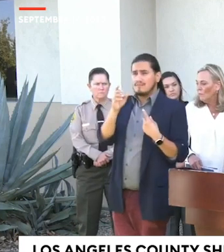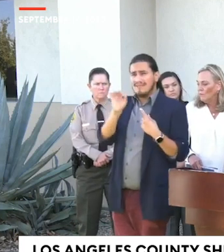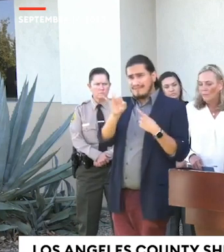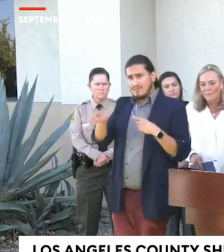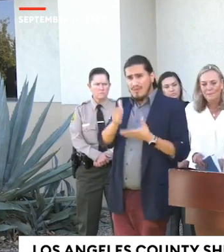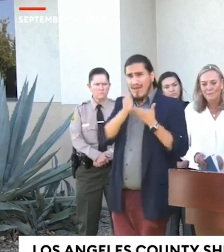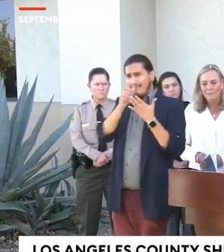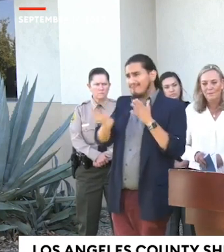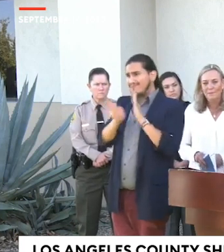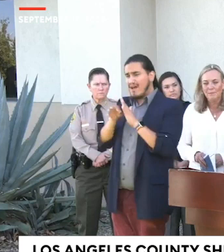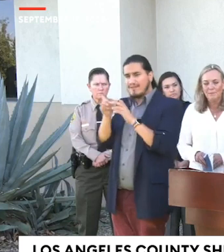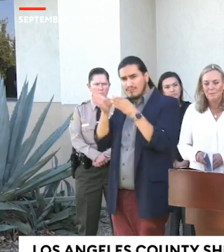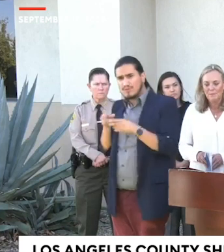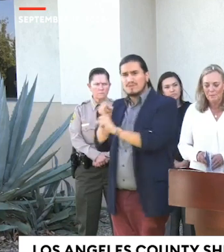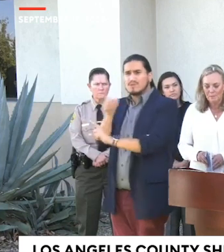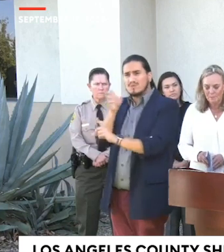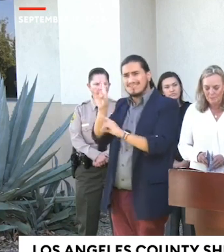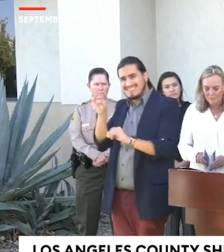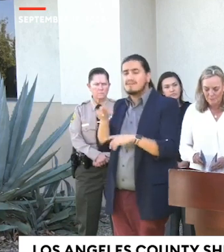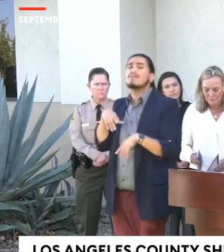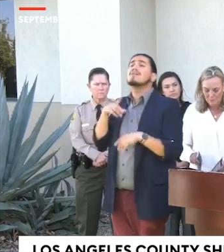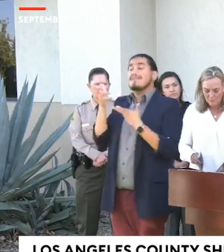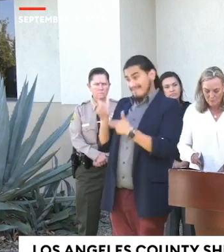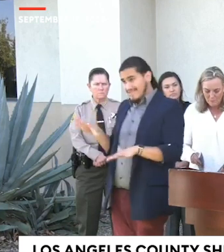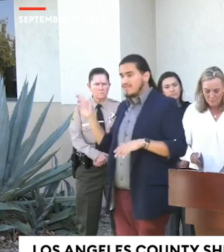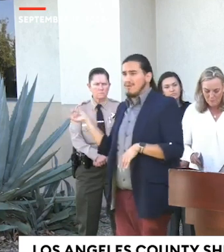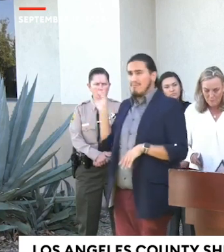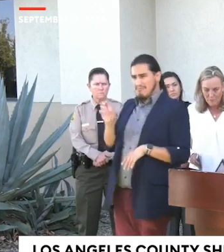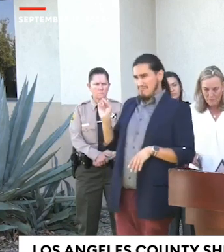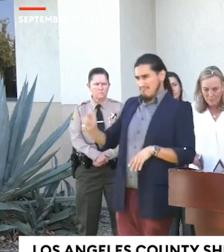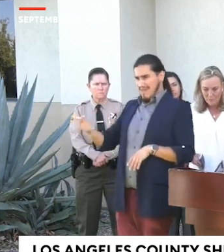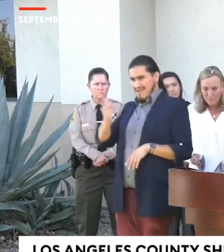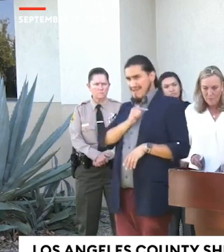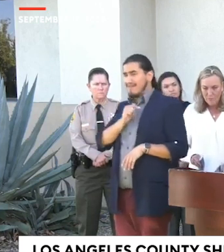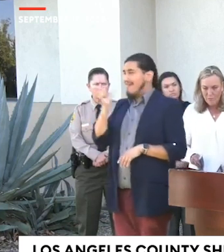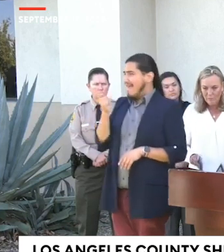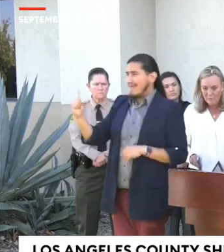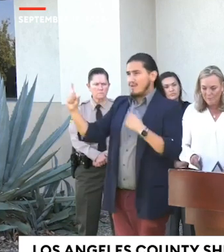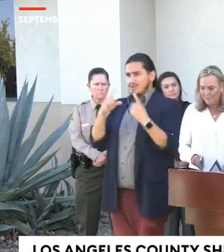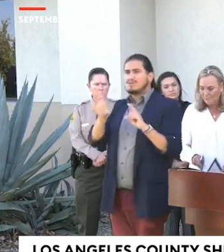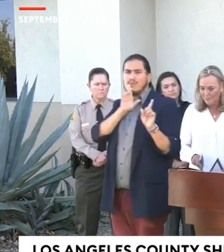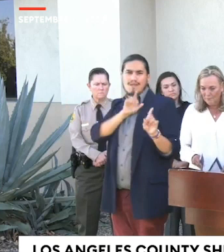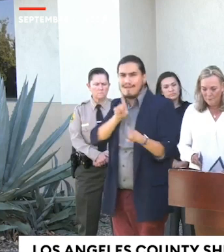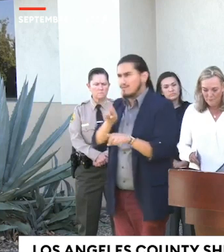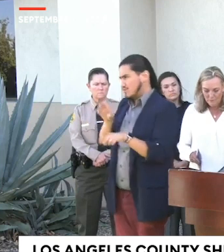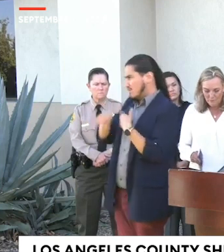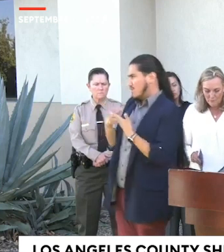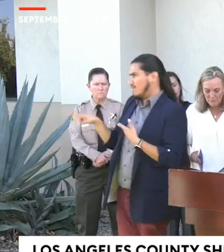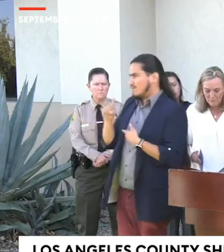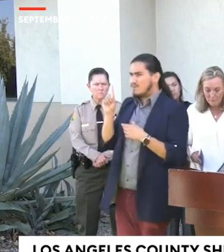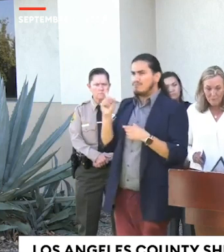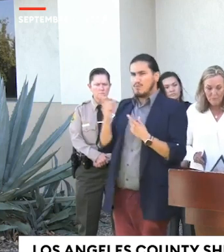they're done announcing the reward, I'm going to come back to the podium and answer any questions that any of you may